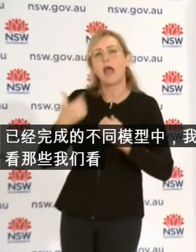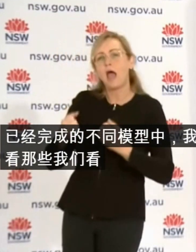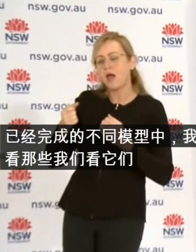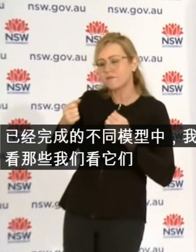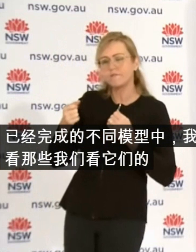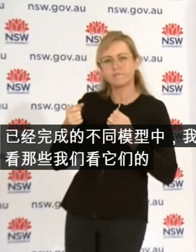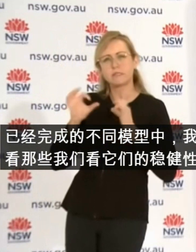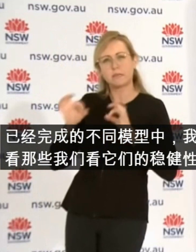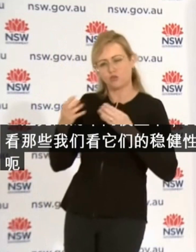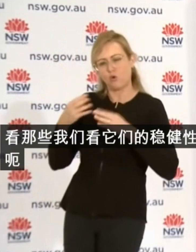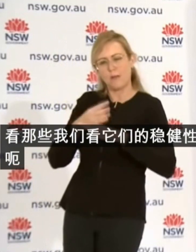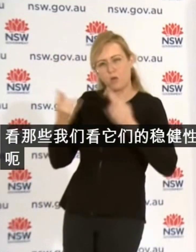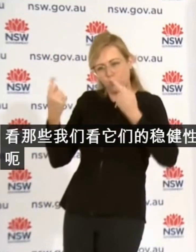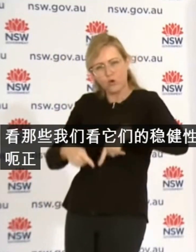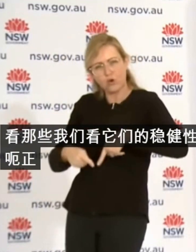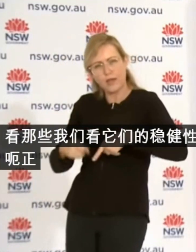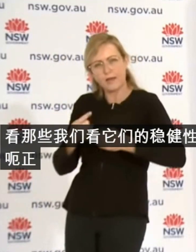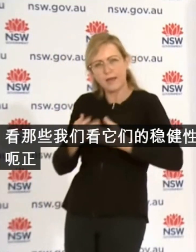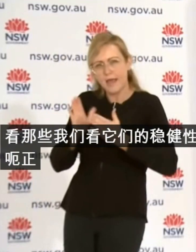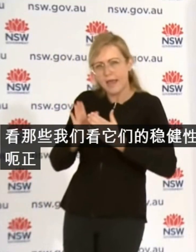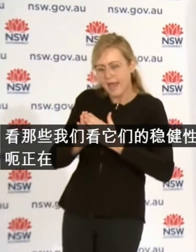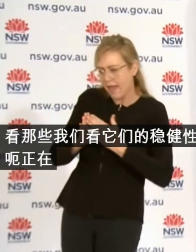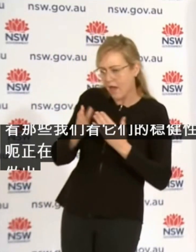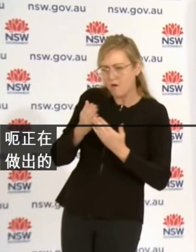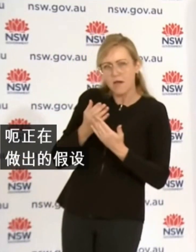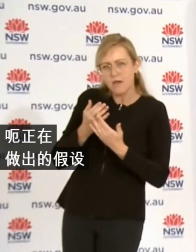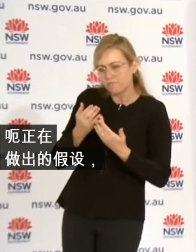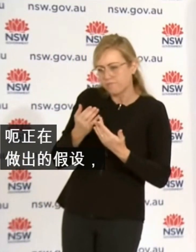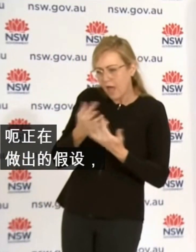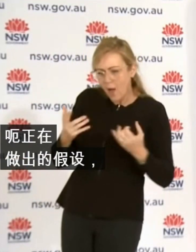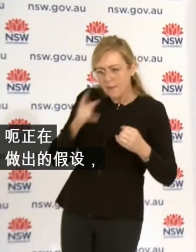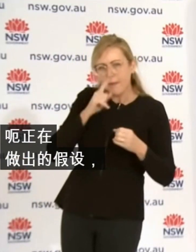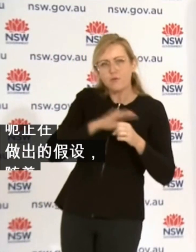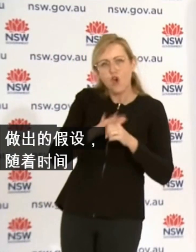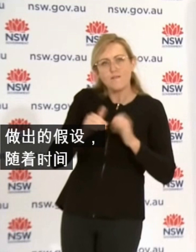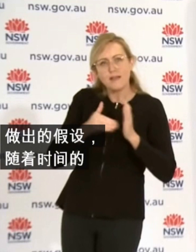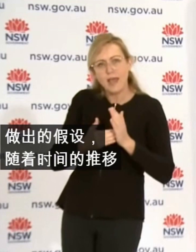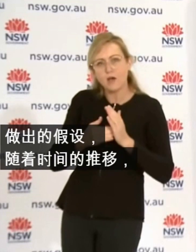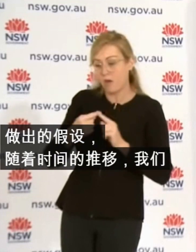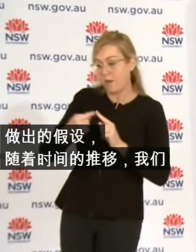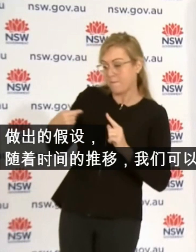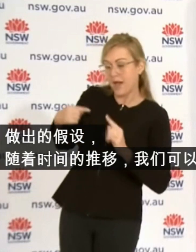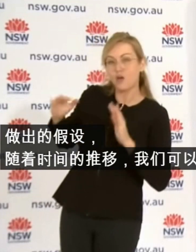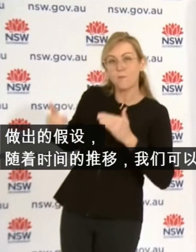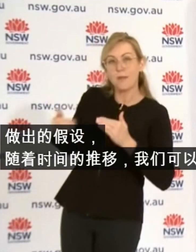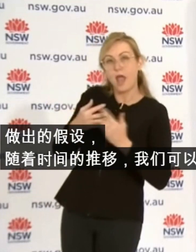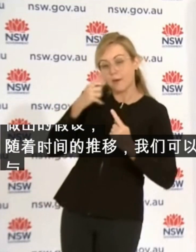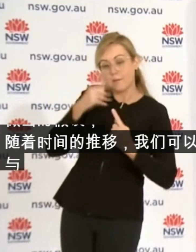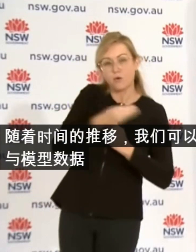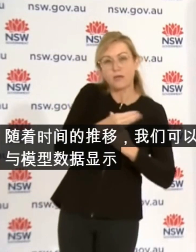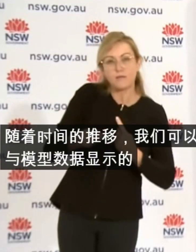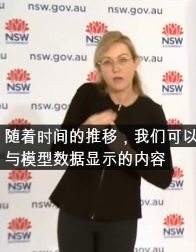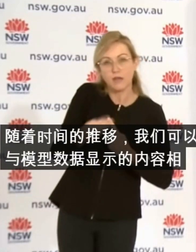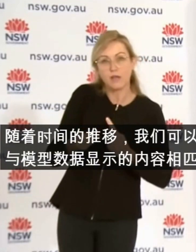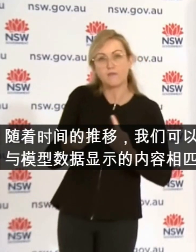the robustness of them, the assumptions that are being made, and as time goes by, we can fit the real data to